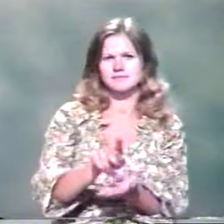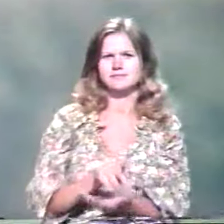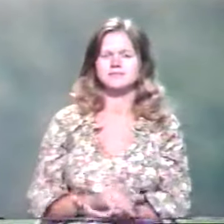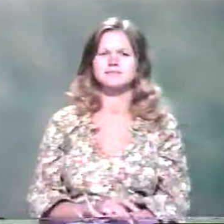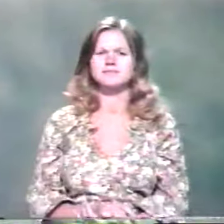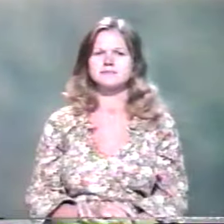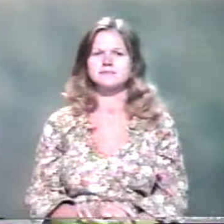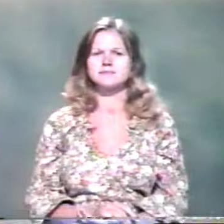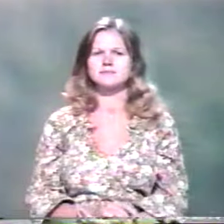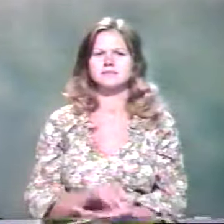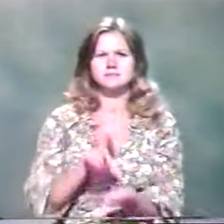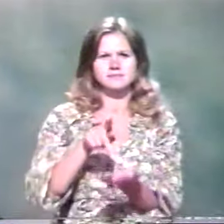Pay.